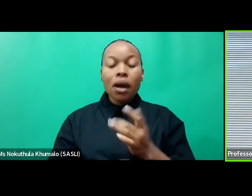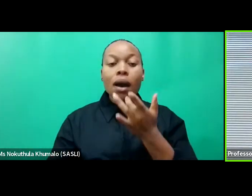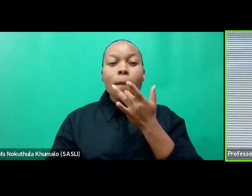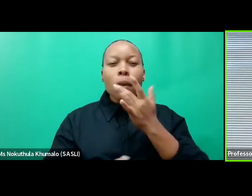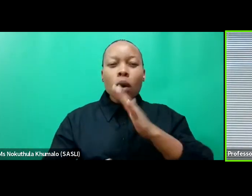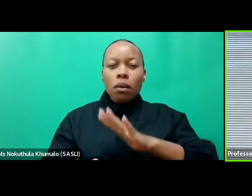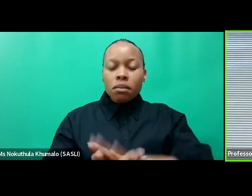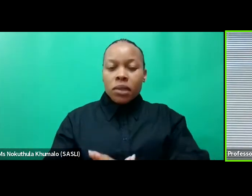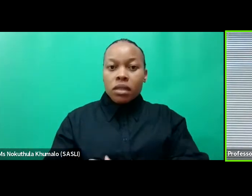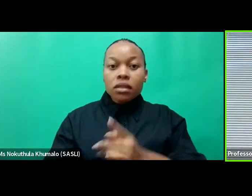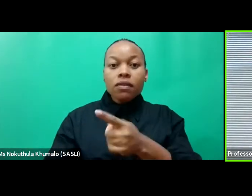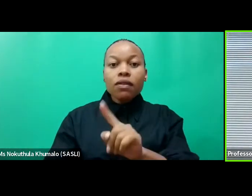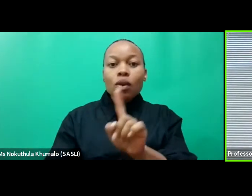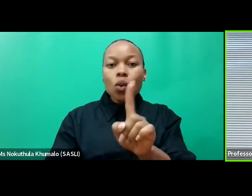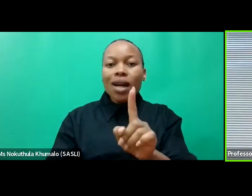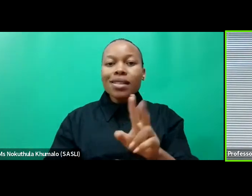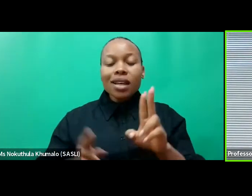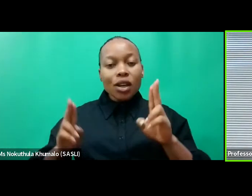is limitless.